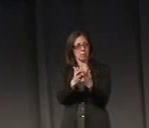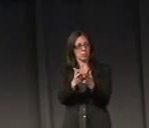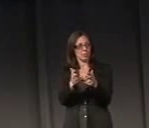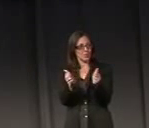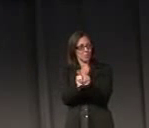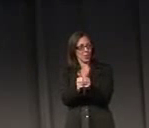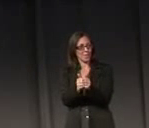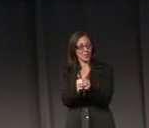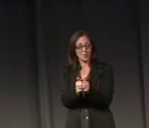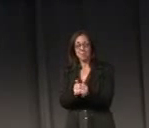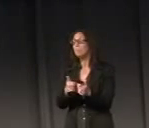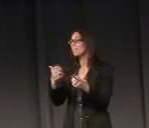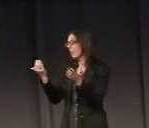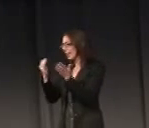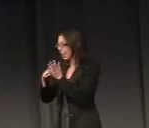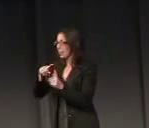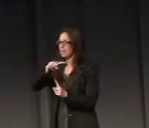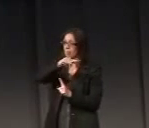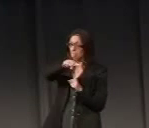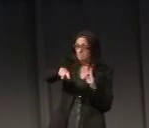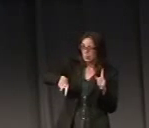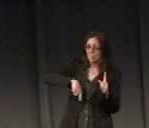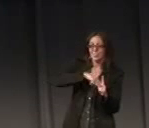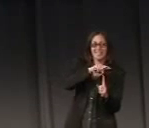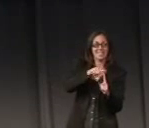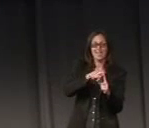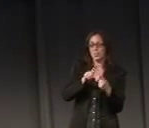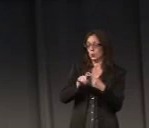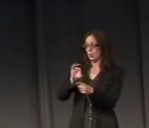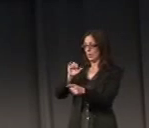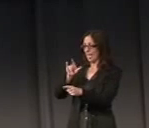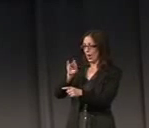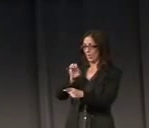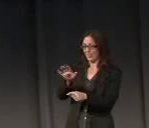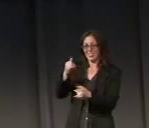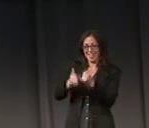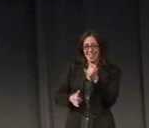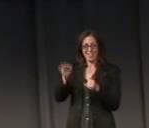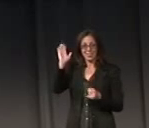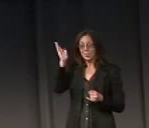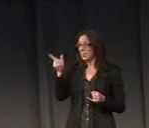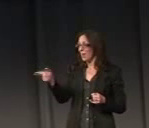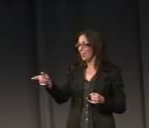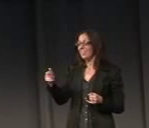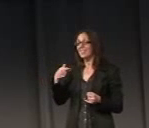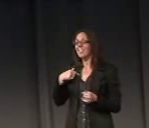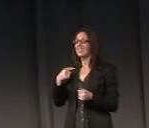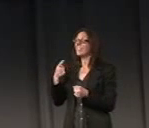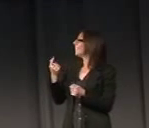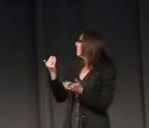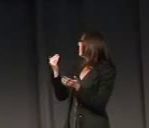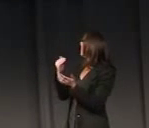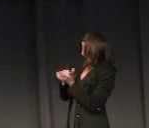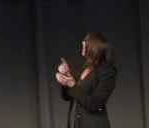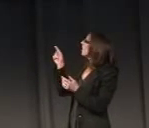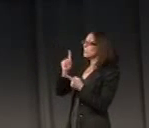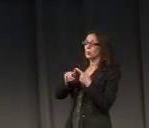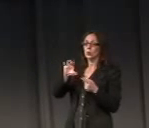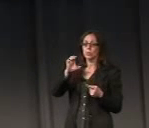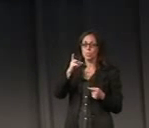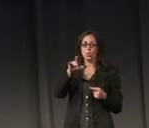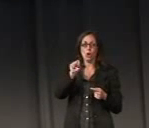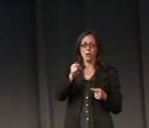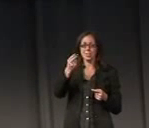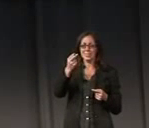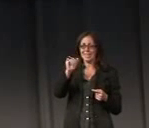come full circle back to the way Carolyn ended her talk, I'm going back to Charles Hinton, coiner of the word